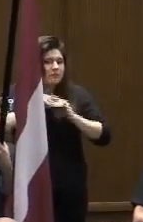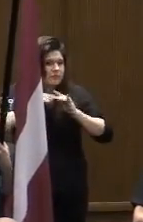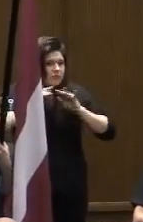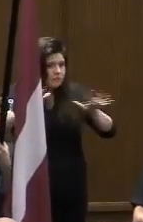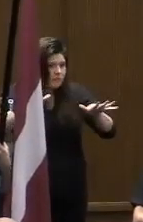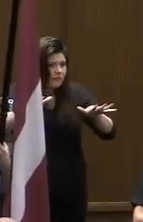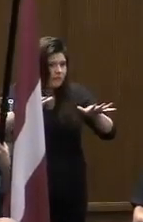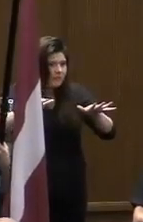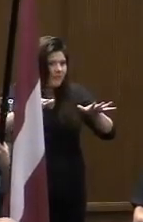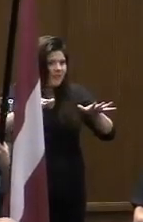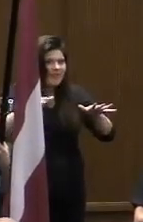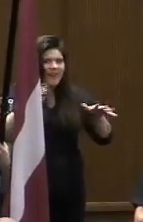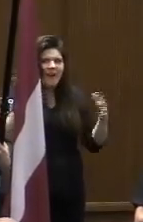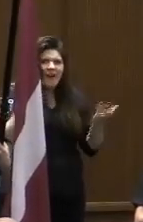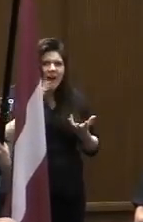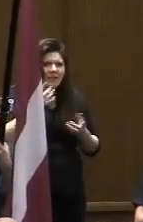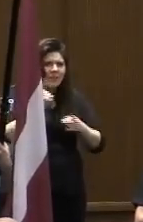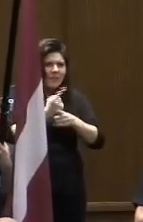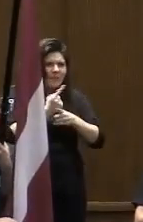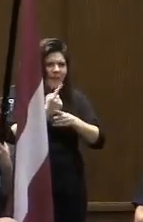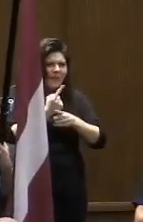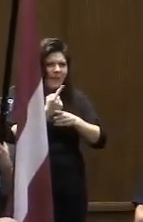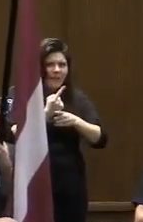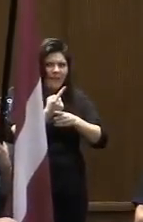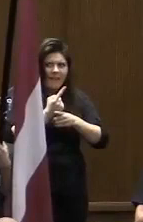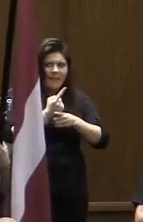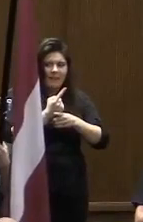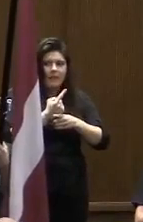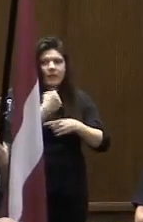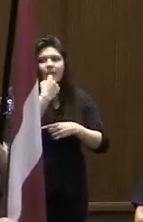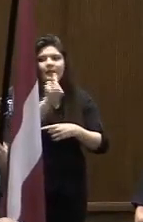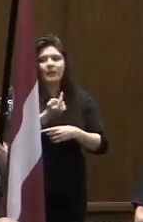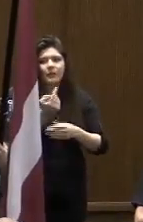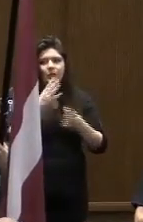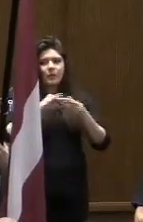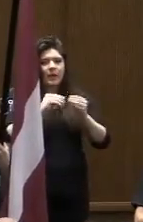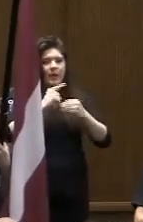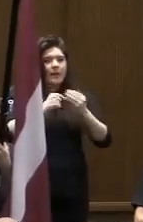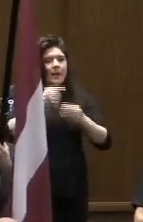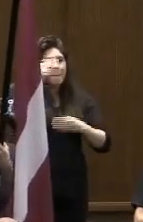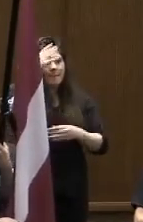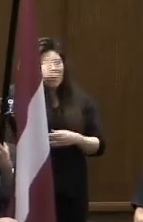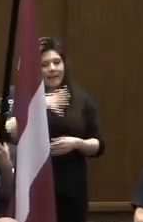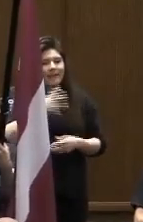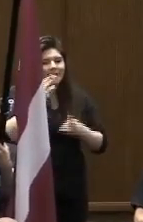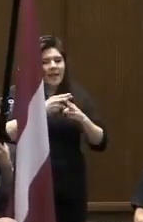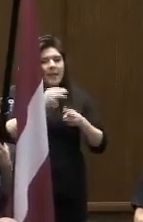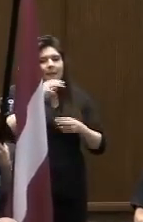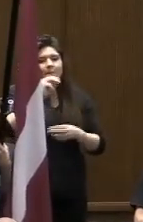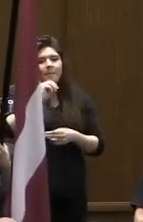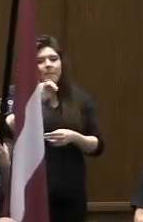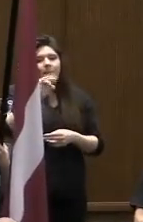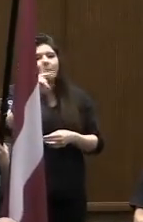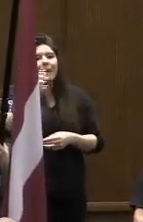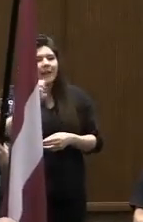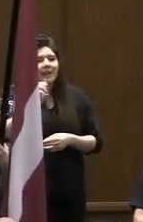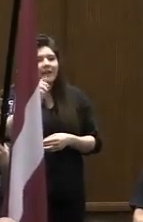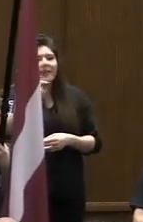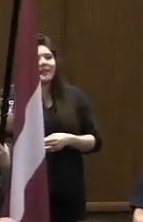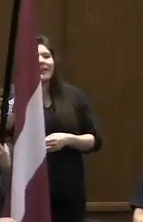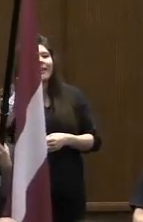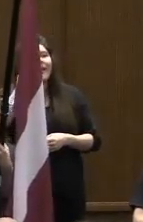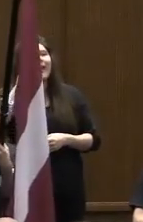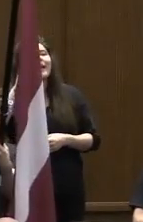Yeah, it's amazing, isn't it? I also want to tell you a story about a guy named Mike Kakis.